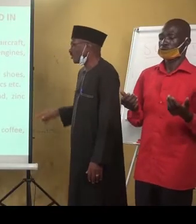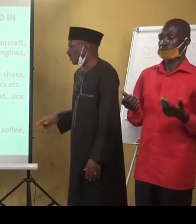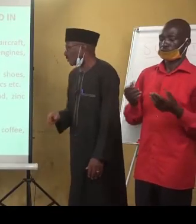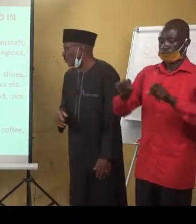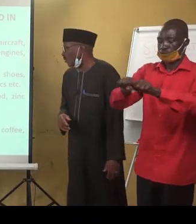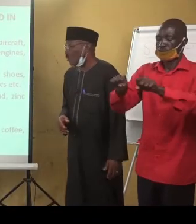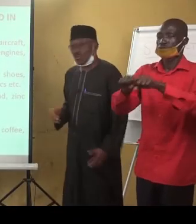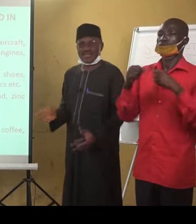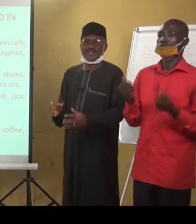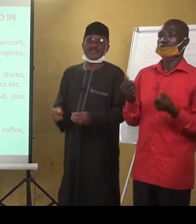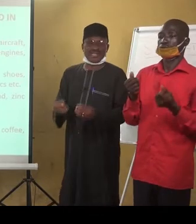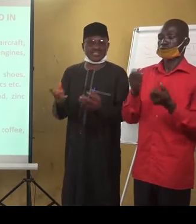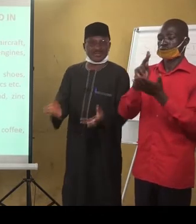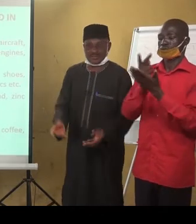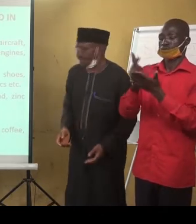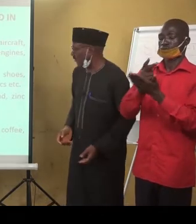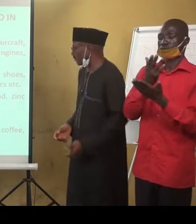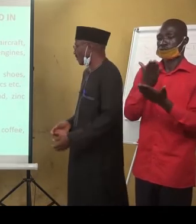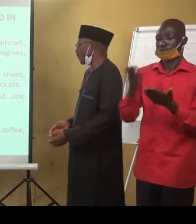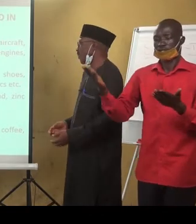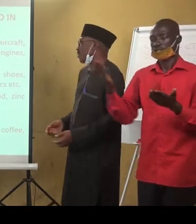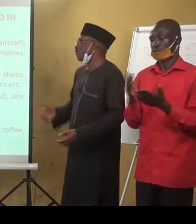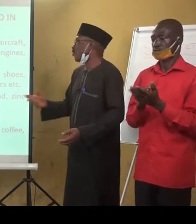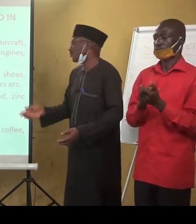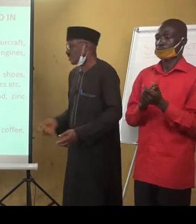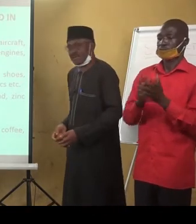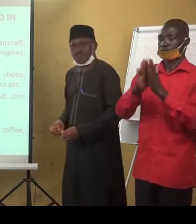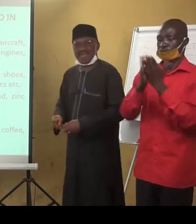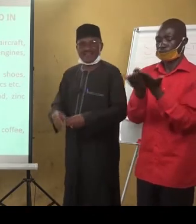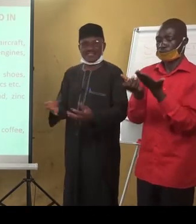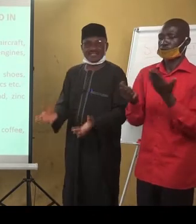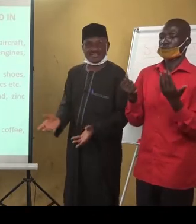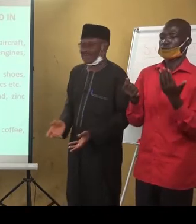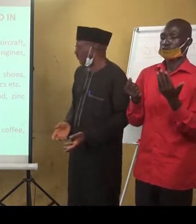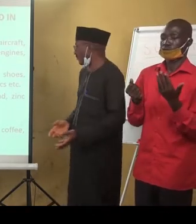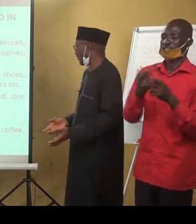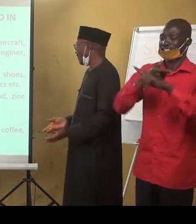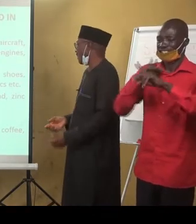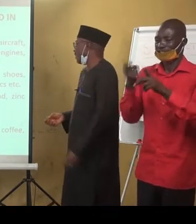shoes, cooking utensils, books, beverages,